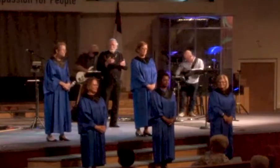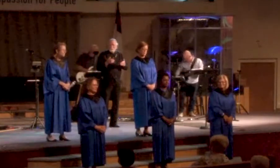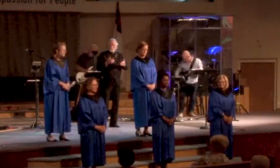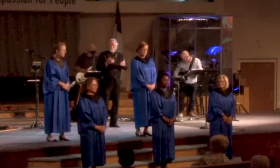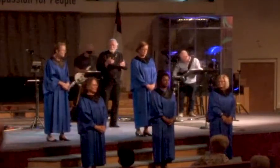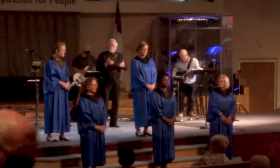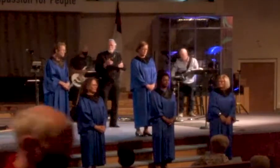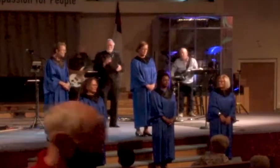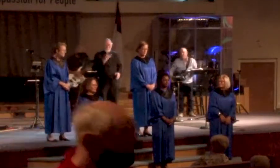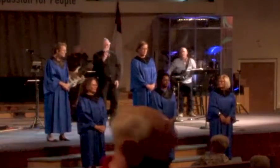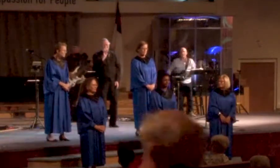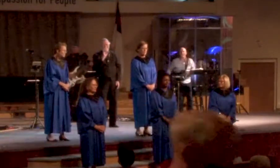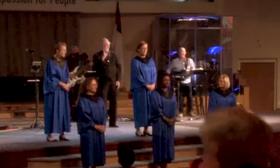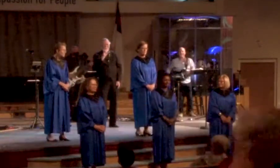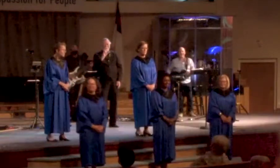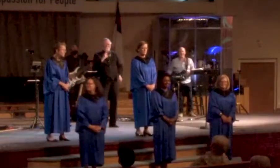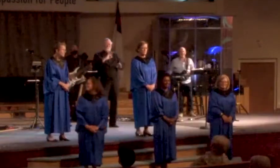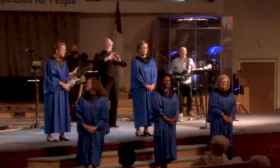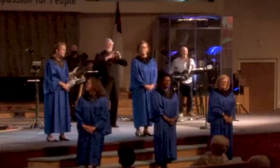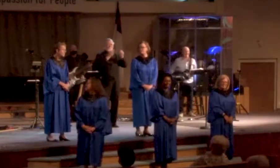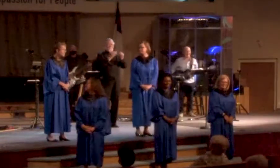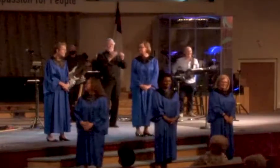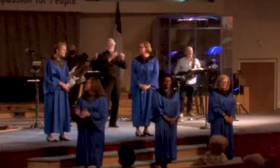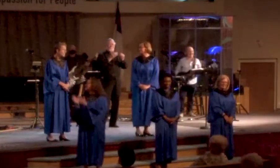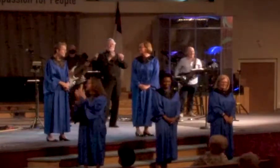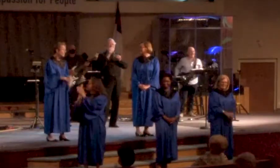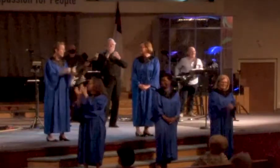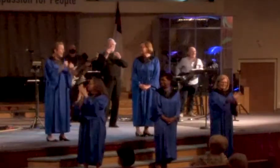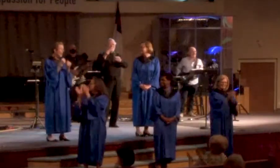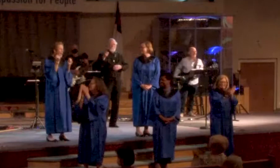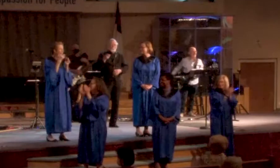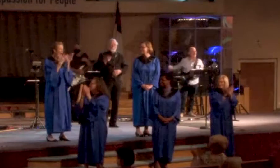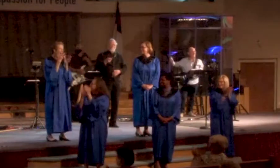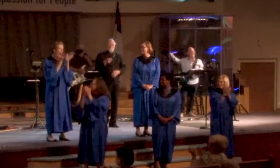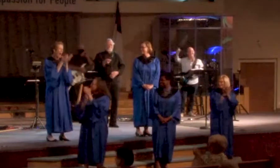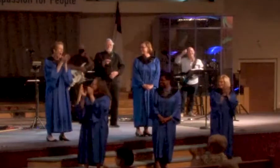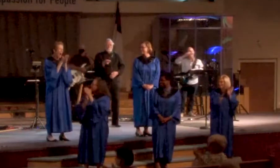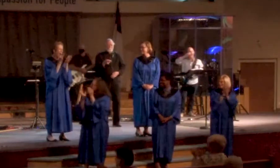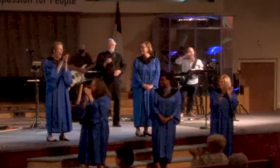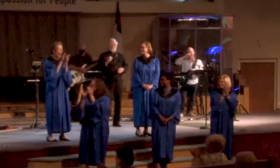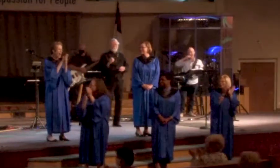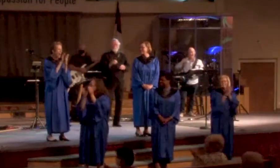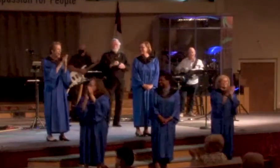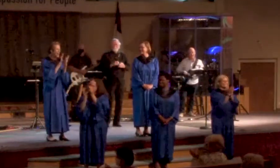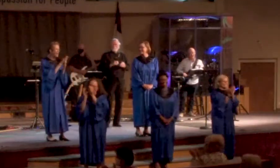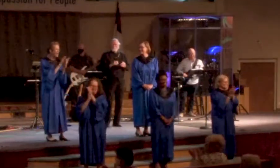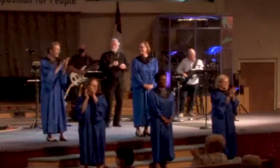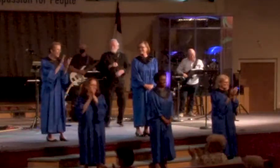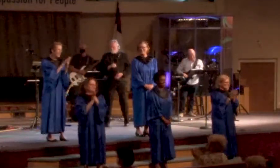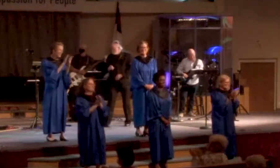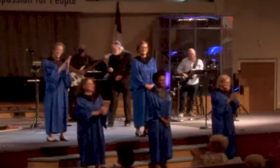Klein family singers here. You all know them, right? Okay, good enough.